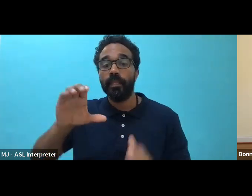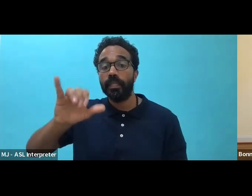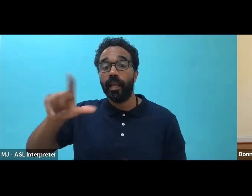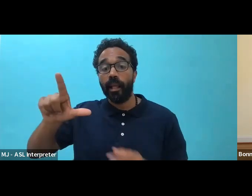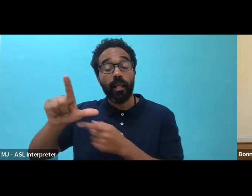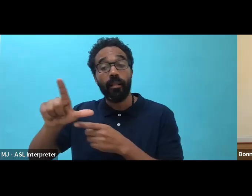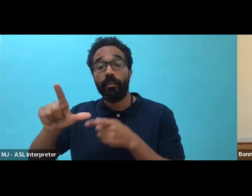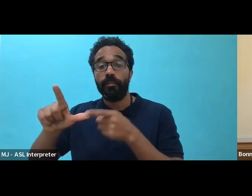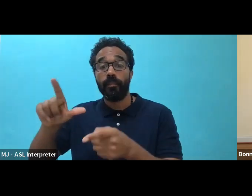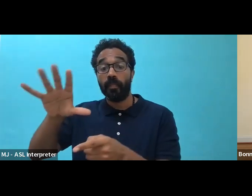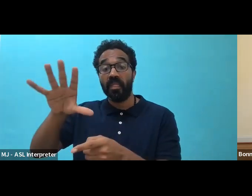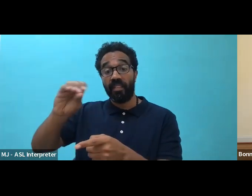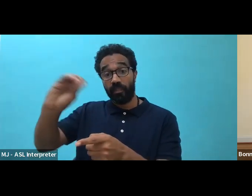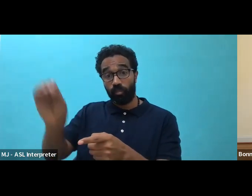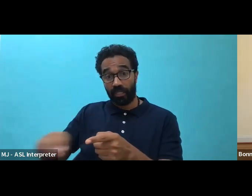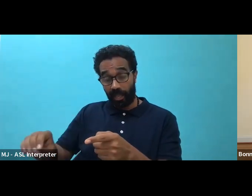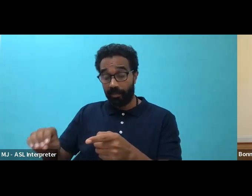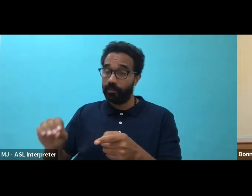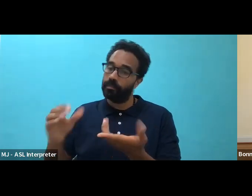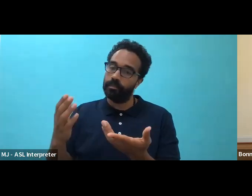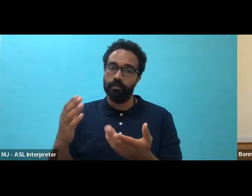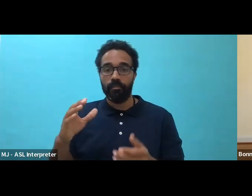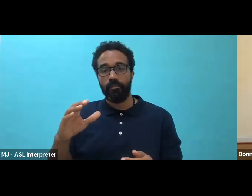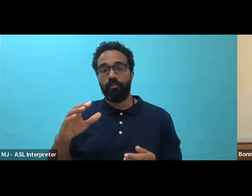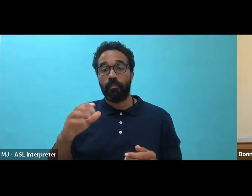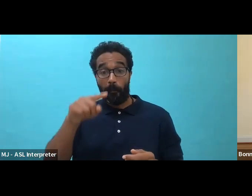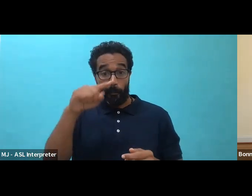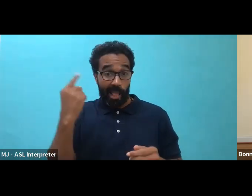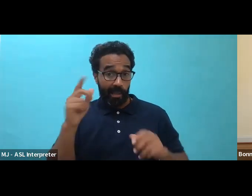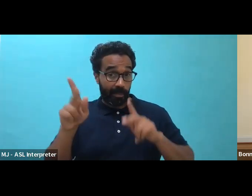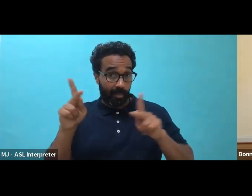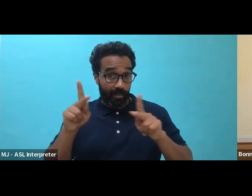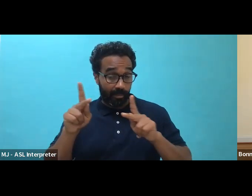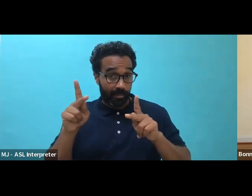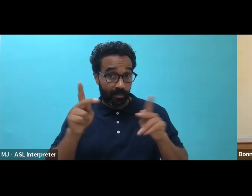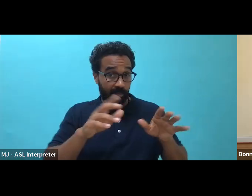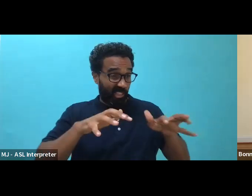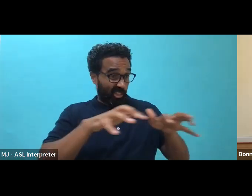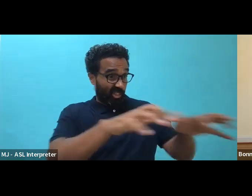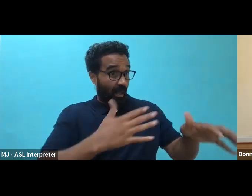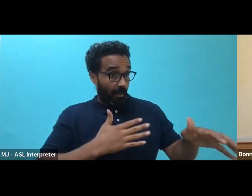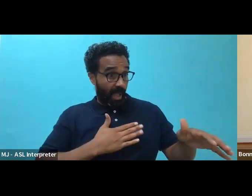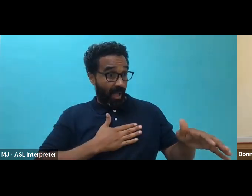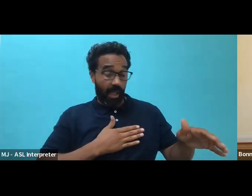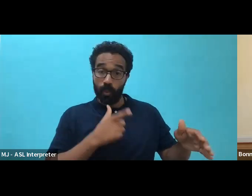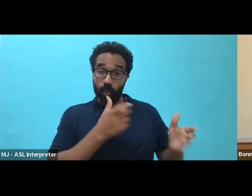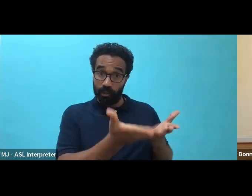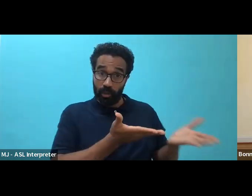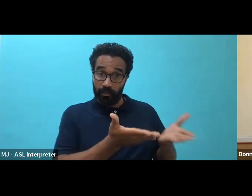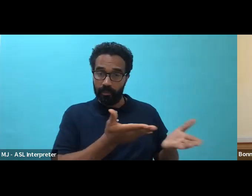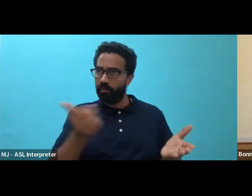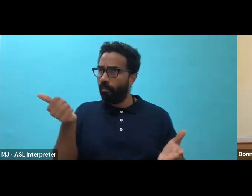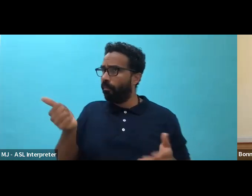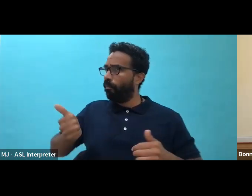50% African or African American, we don't want an all-white staff or board. That just seems really